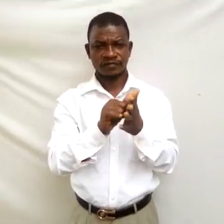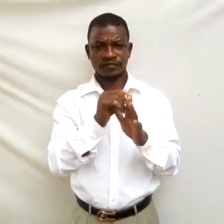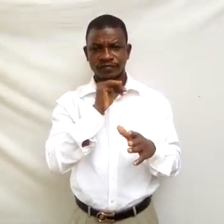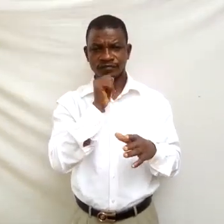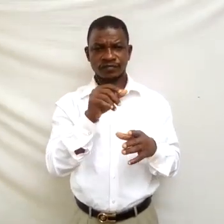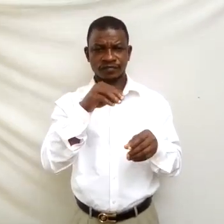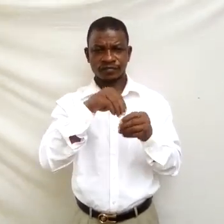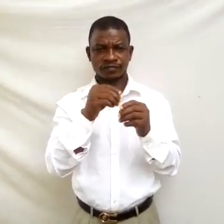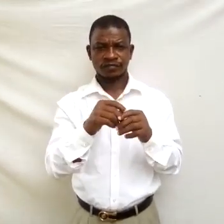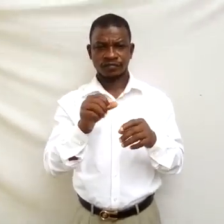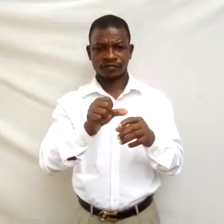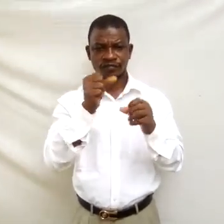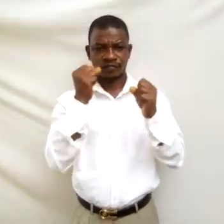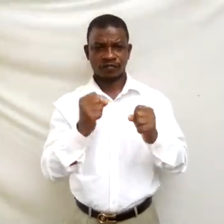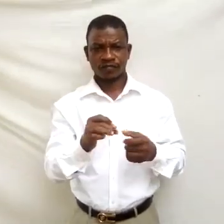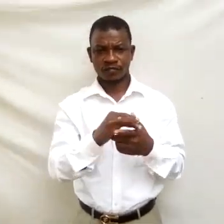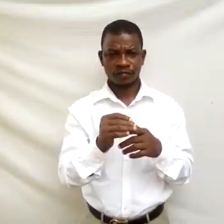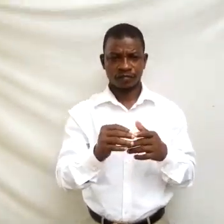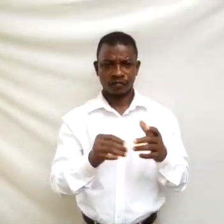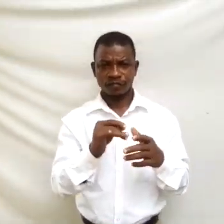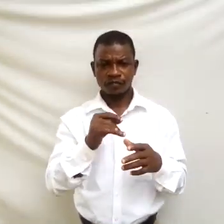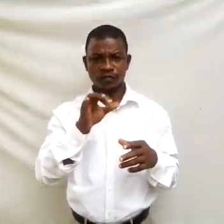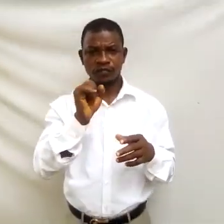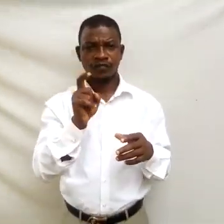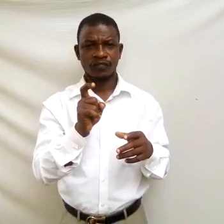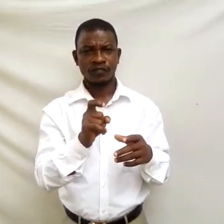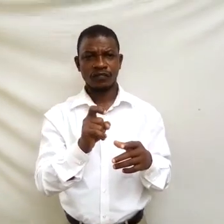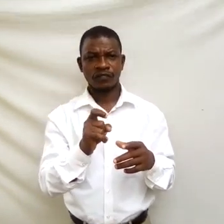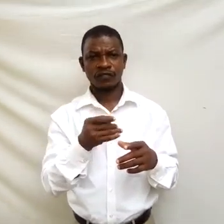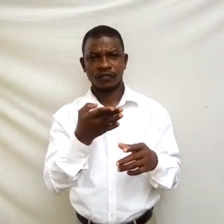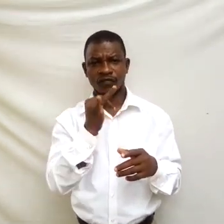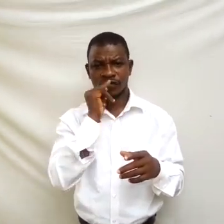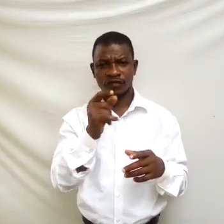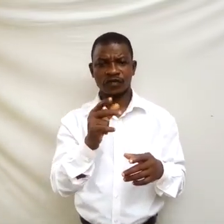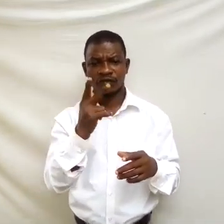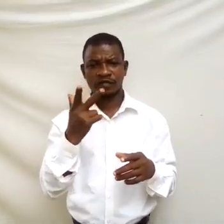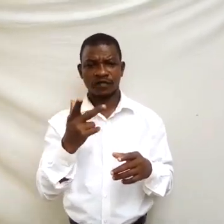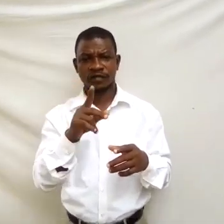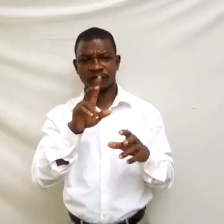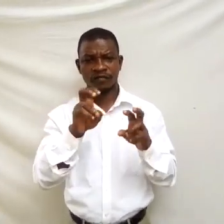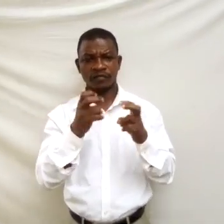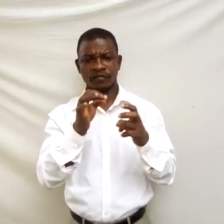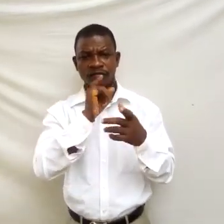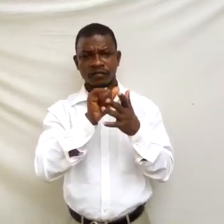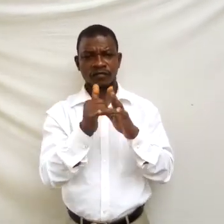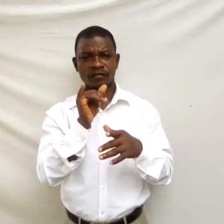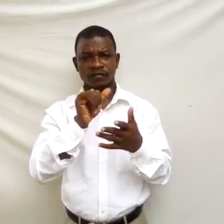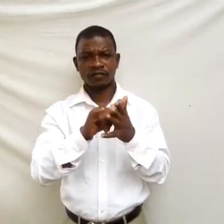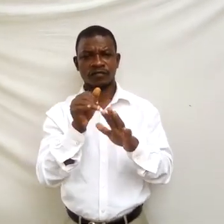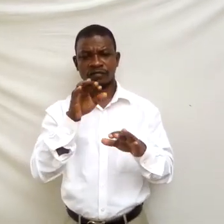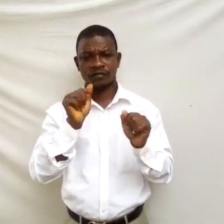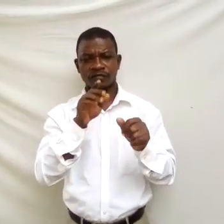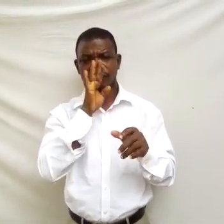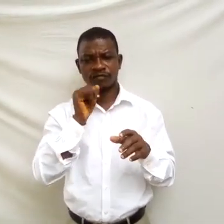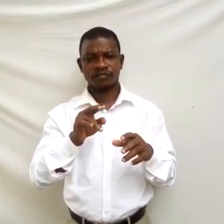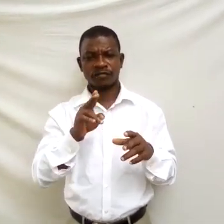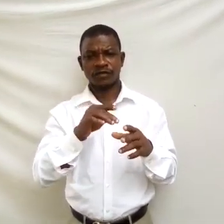the standard form. Hence, there are three techniques that can be applied to